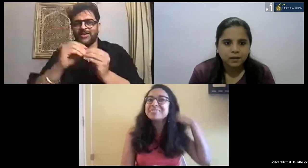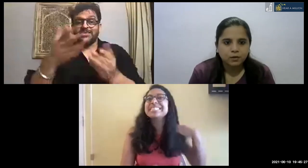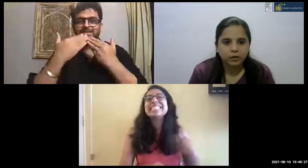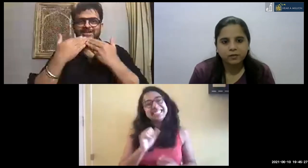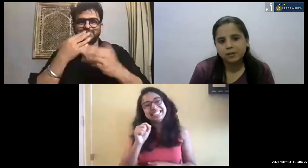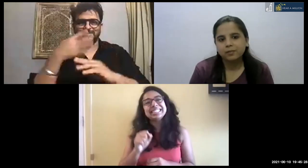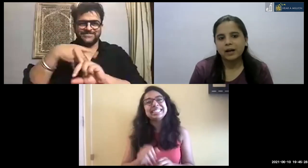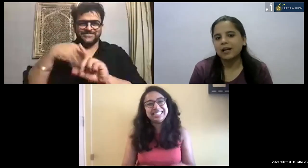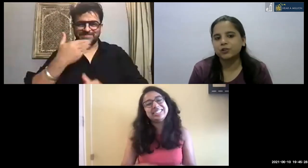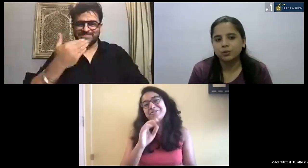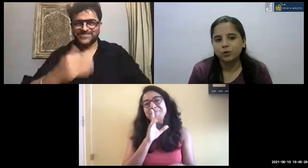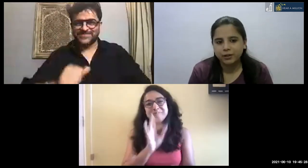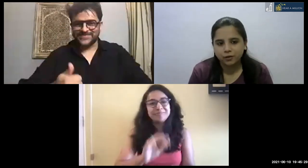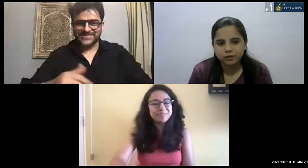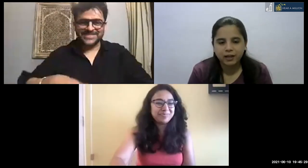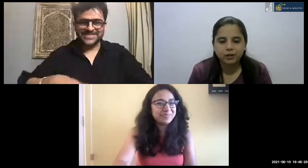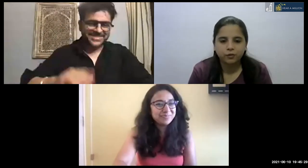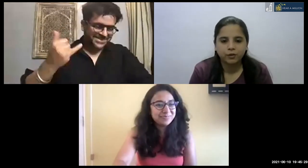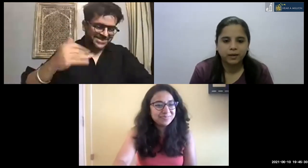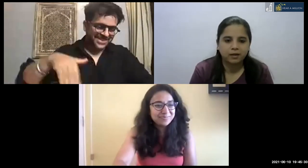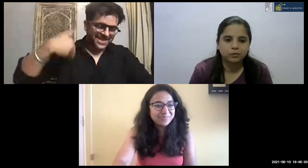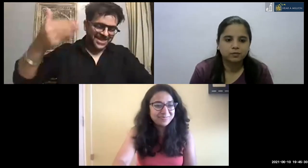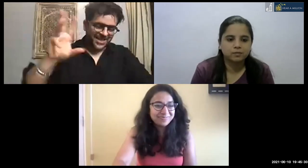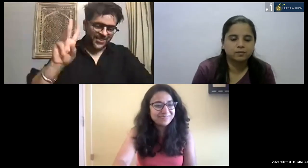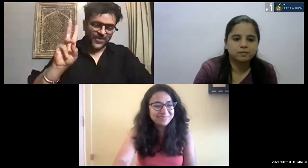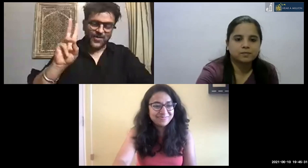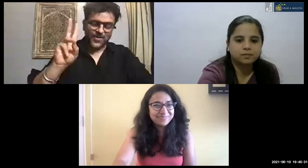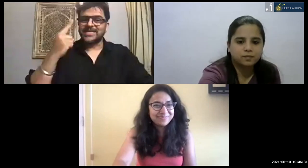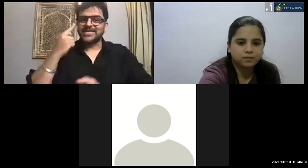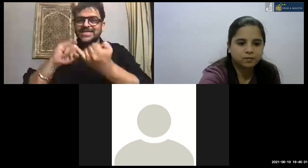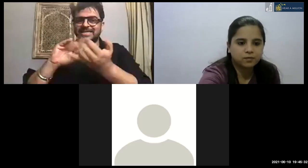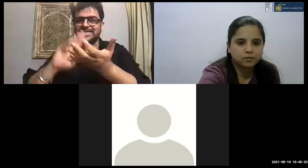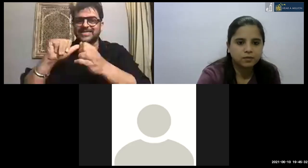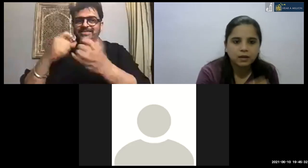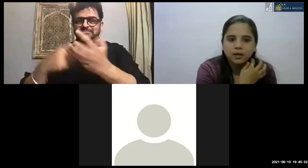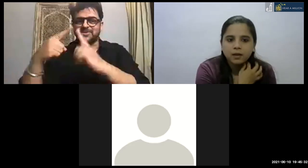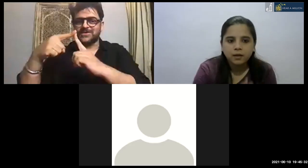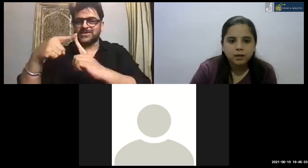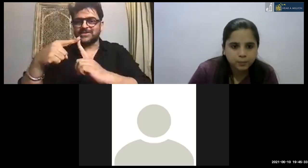Okay. Okay, we'll ask you more later on. Thank you for your background.